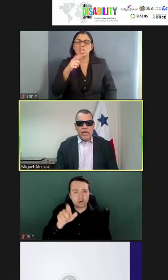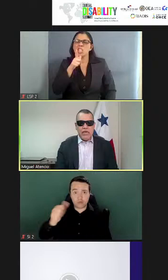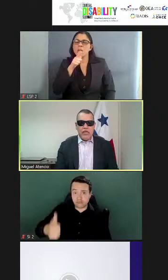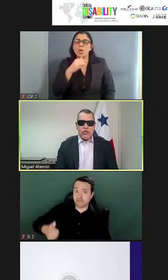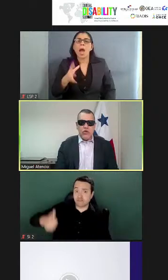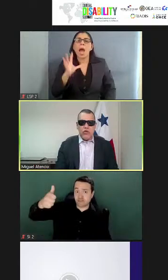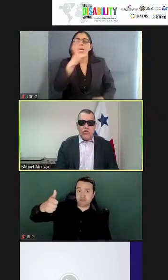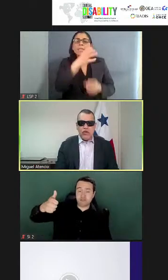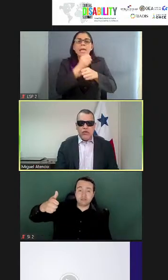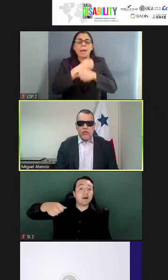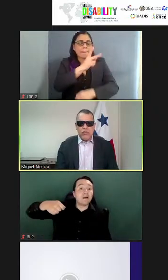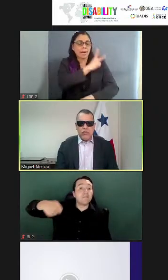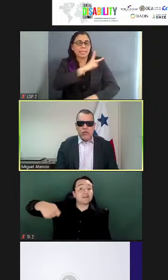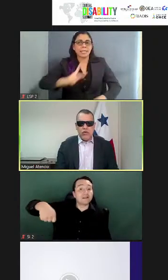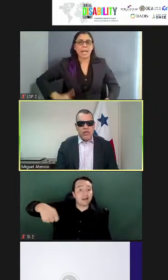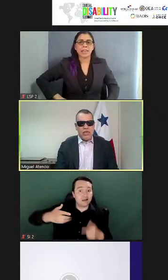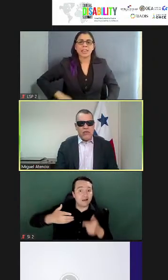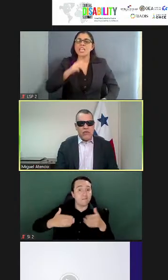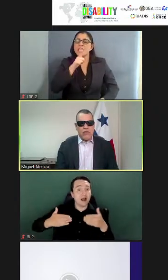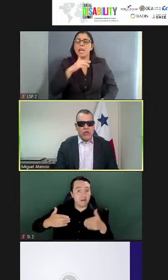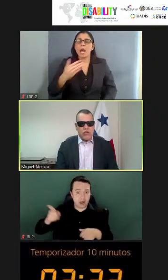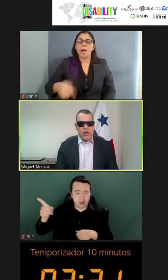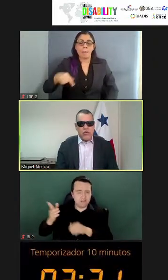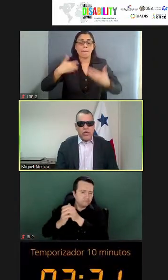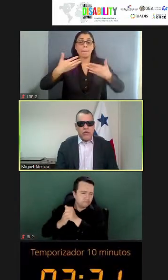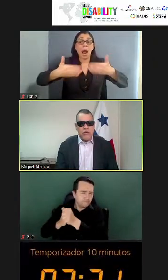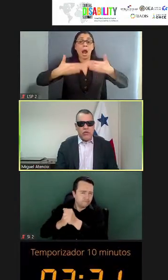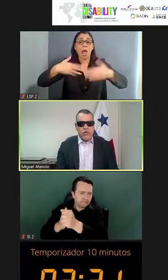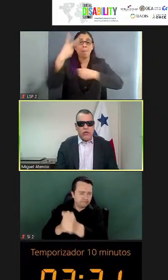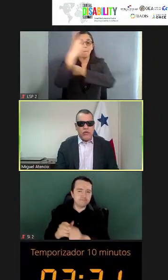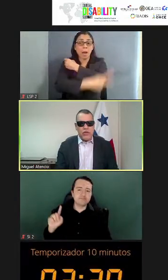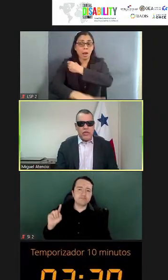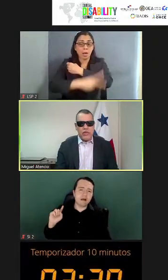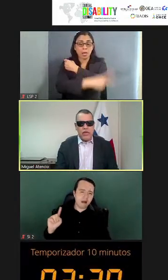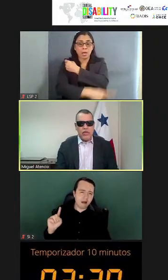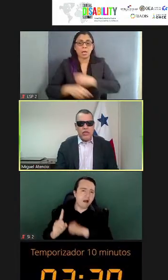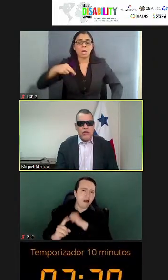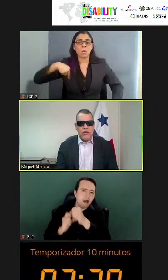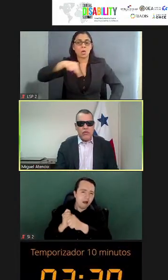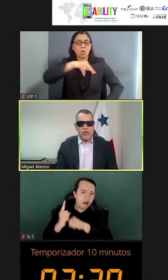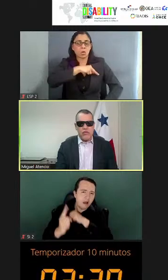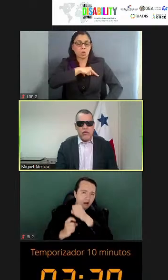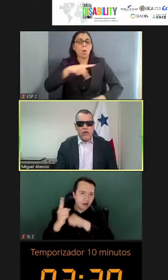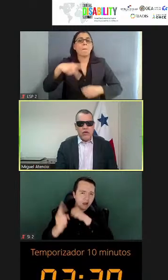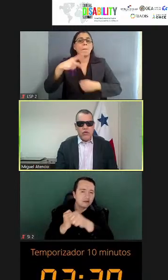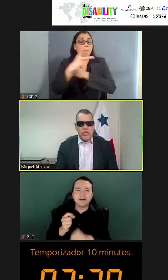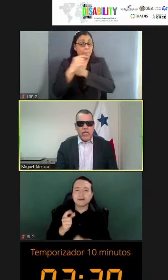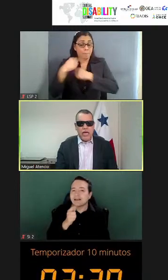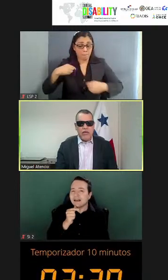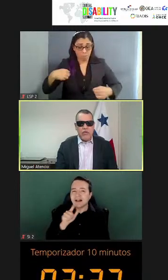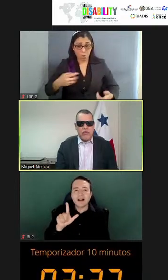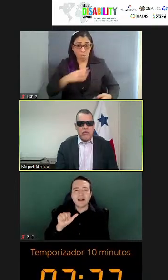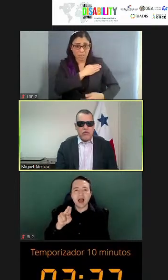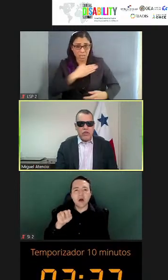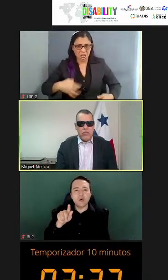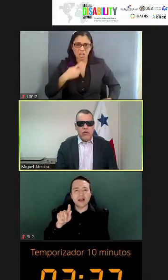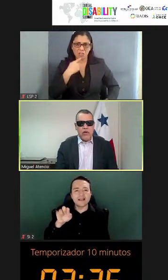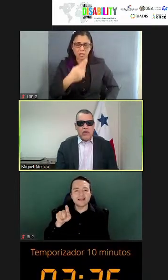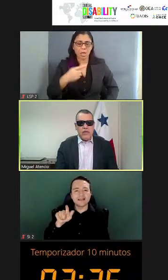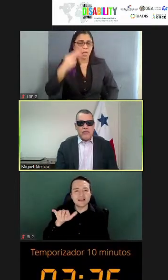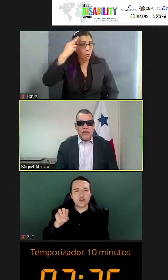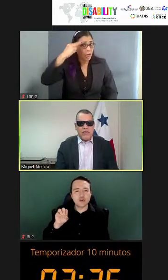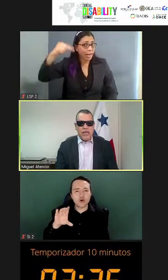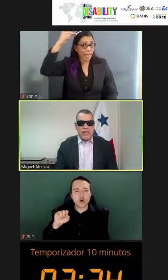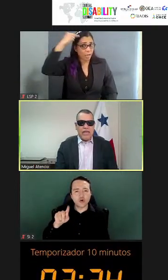conducted by the president of the republic and every year since the government came in